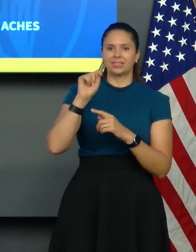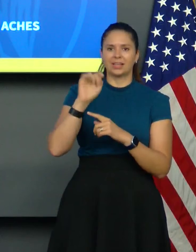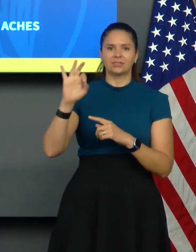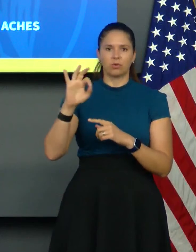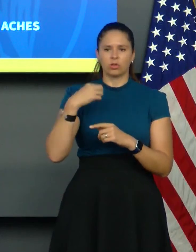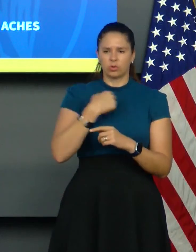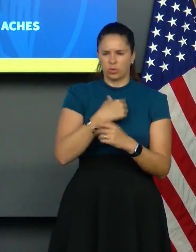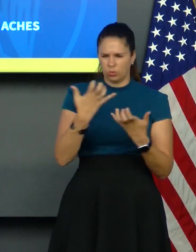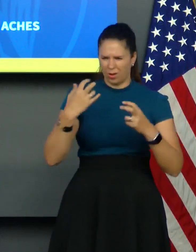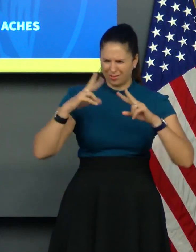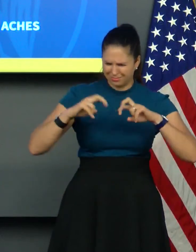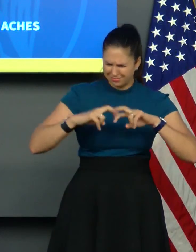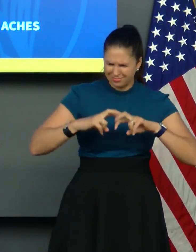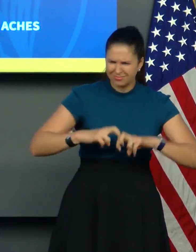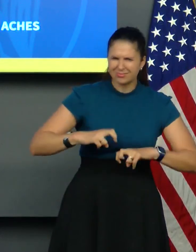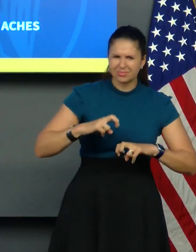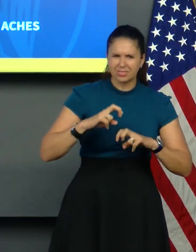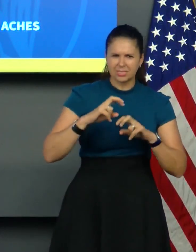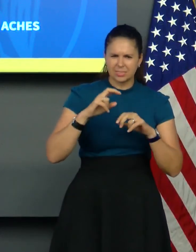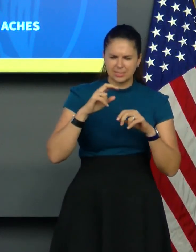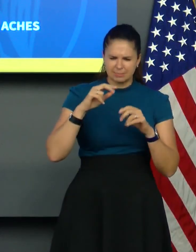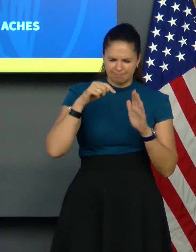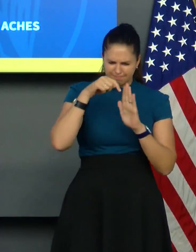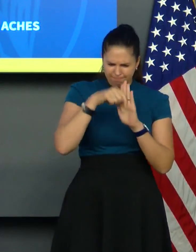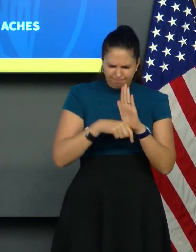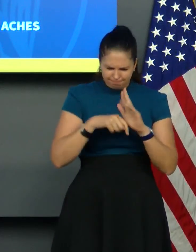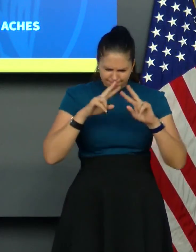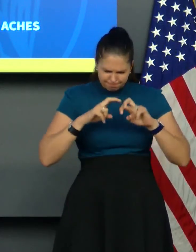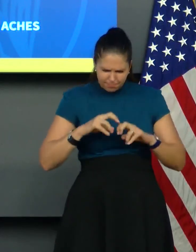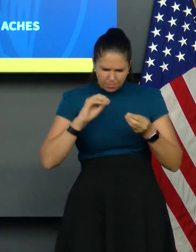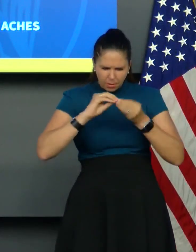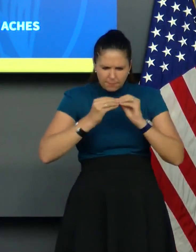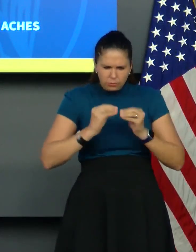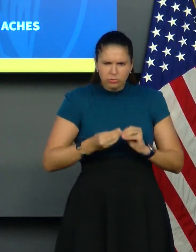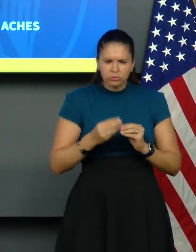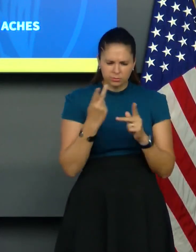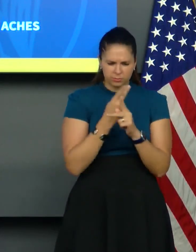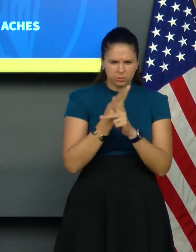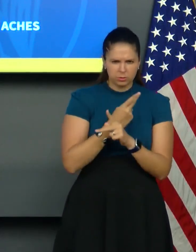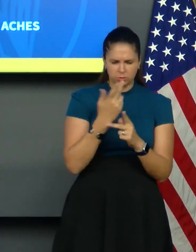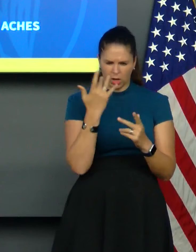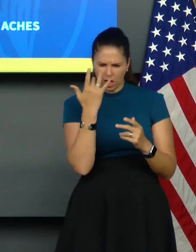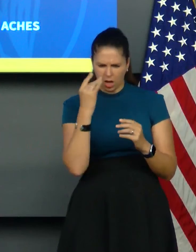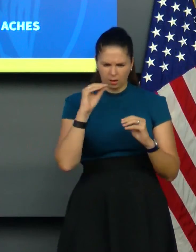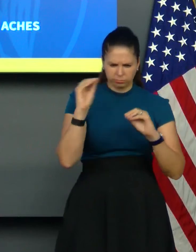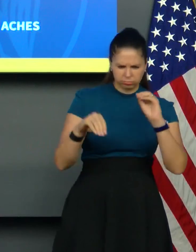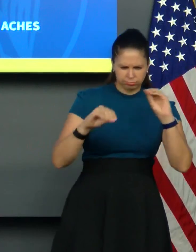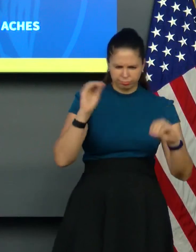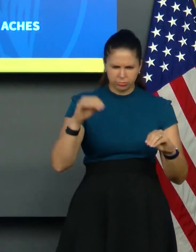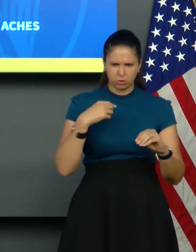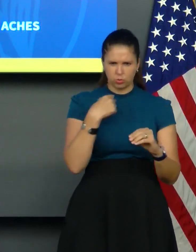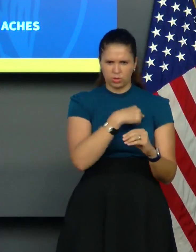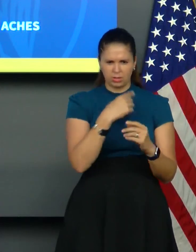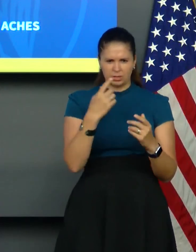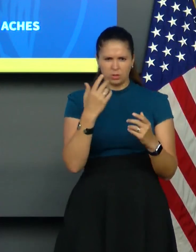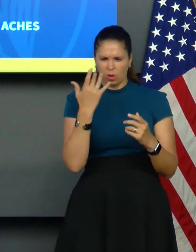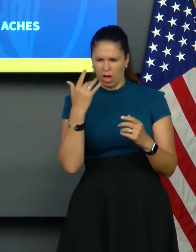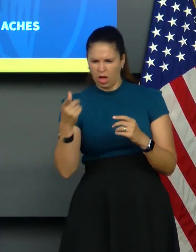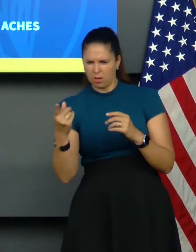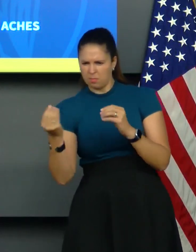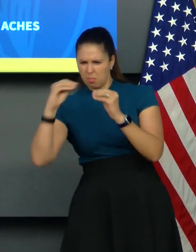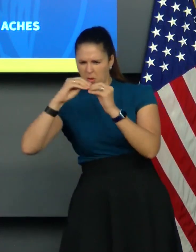in on these numbers and figure out what was happening and why, and take corrective action if